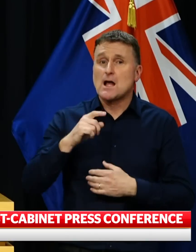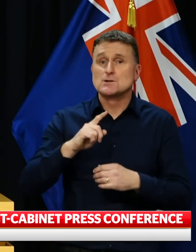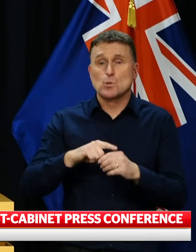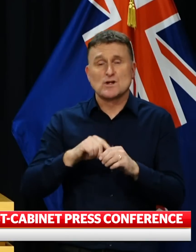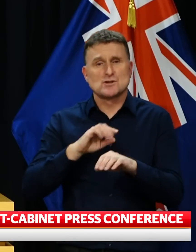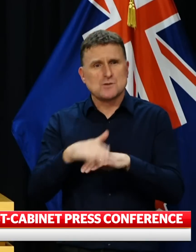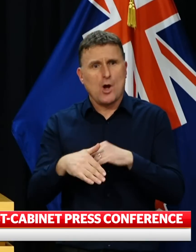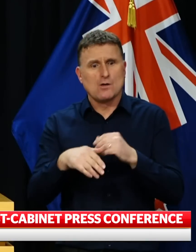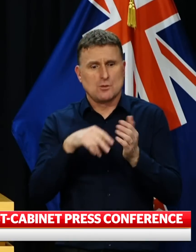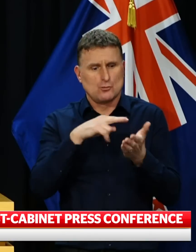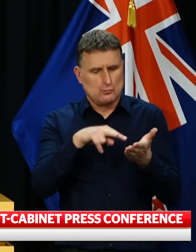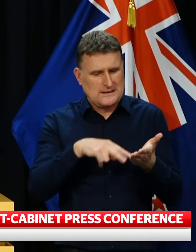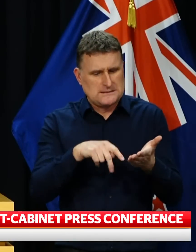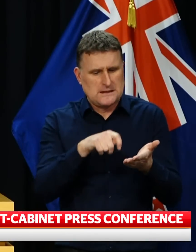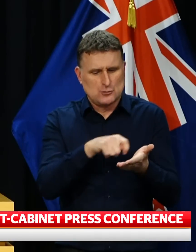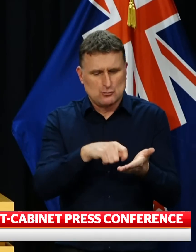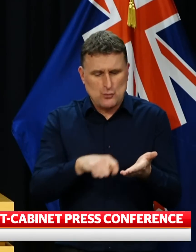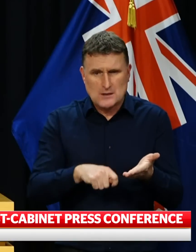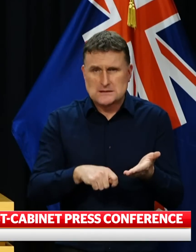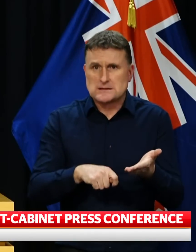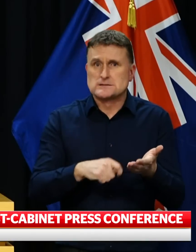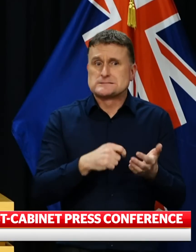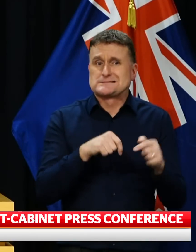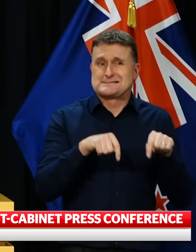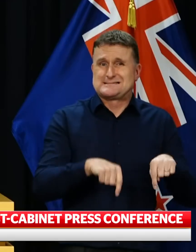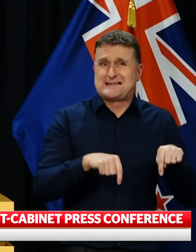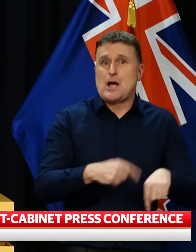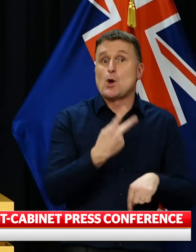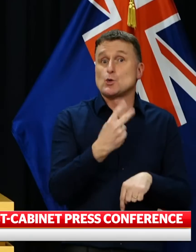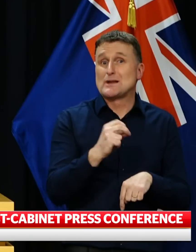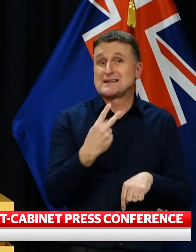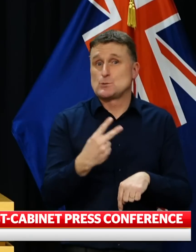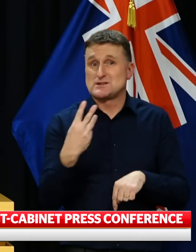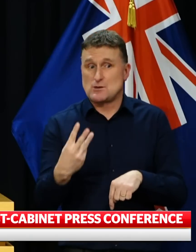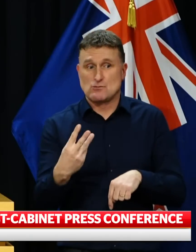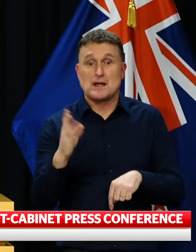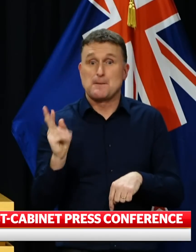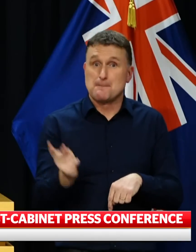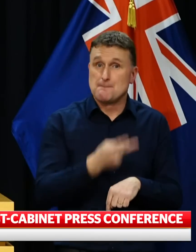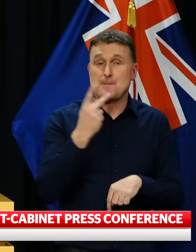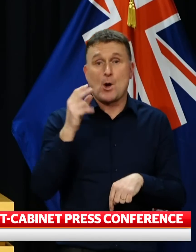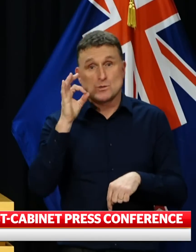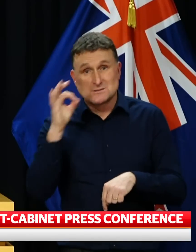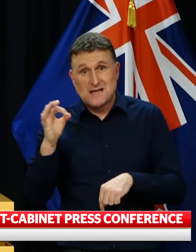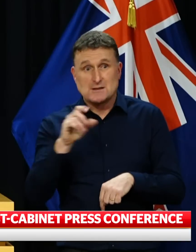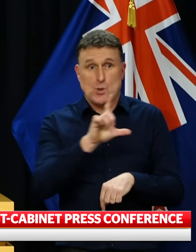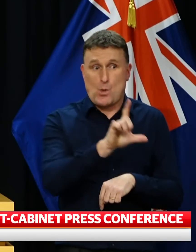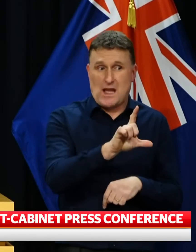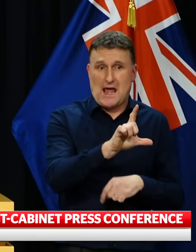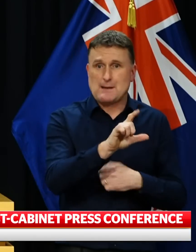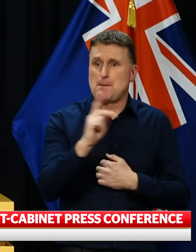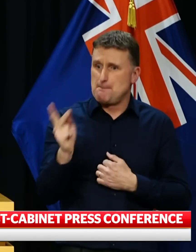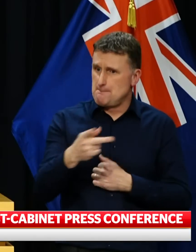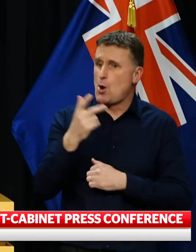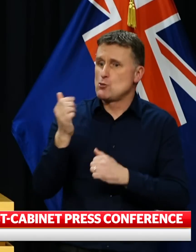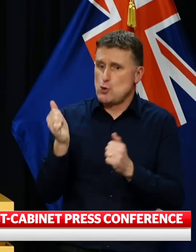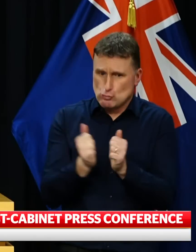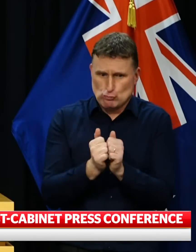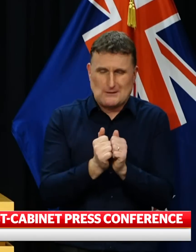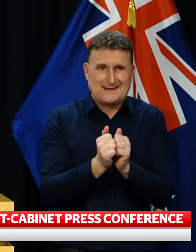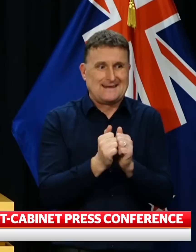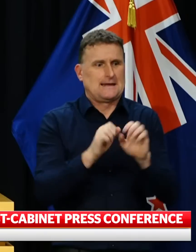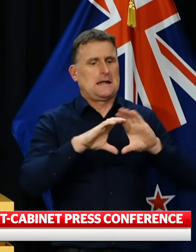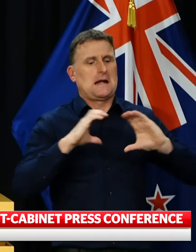a little bit that in 2023 both National and Labour are campaigning on getting reading, writing and maths right in the classroom and making it a